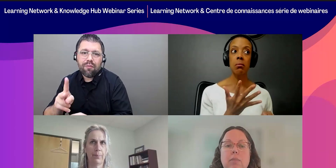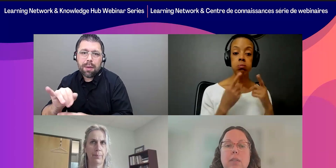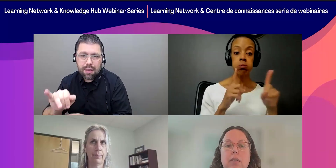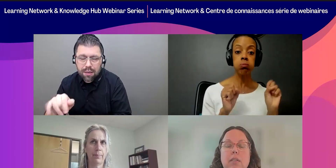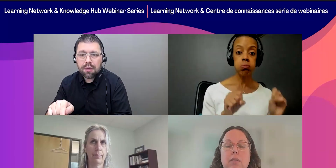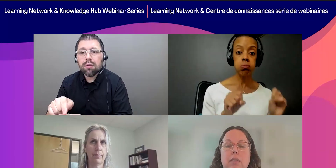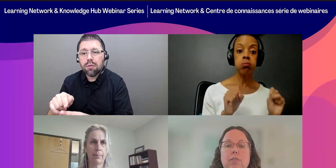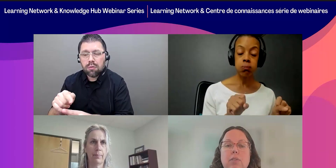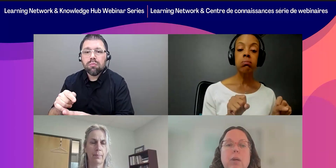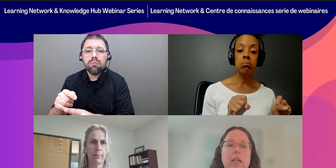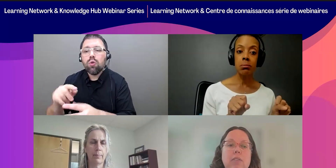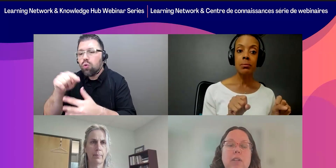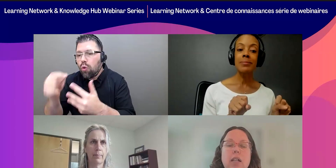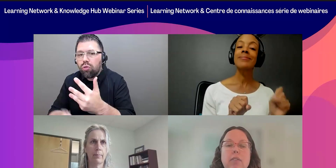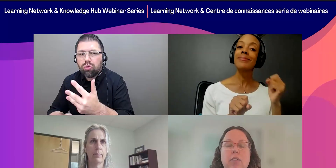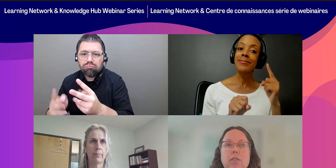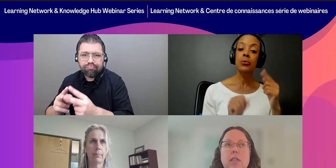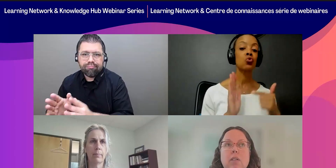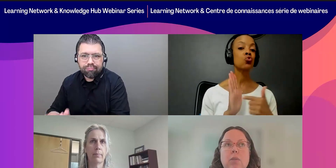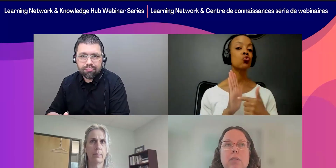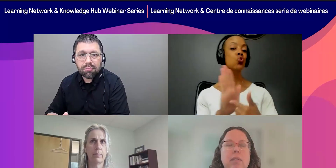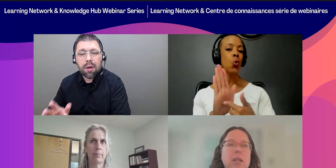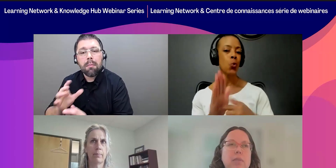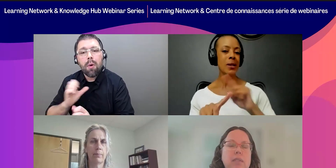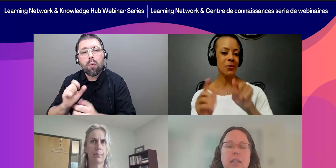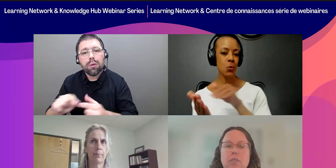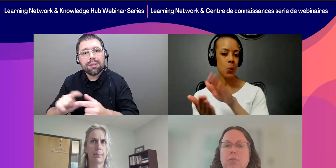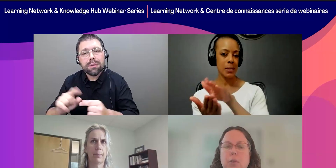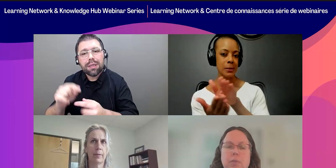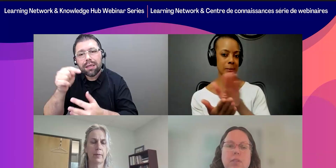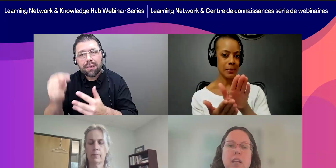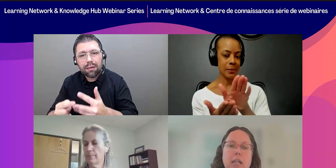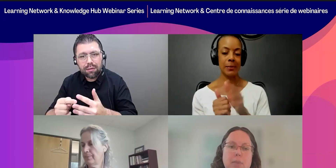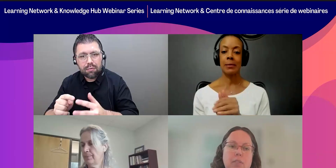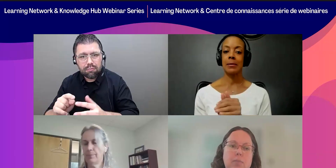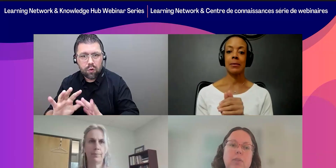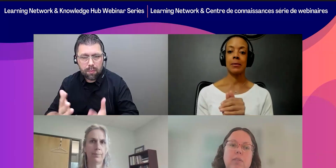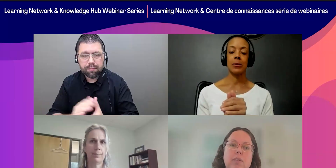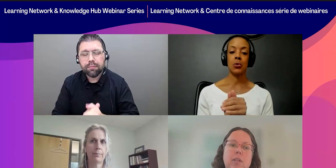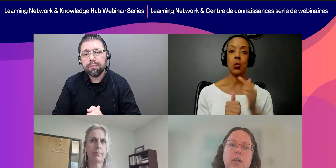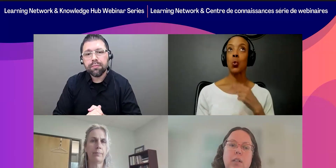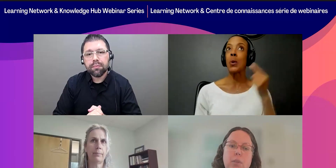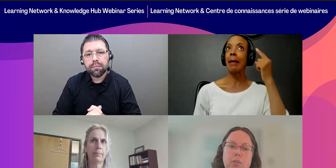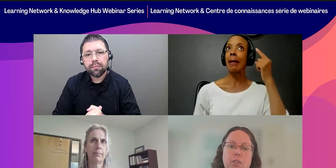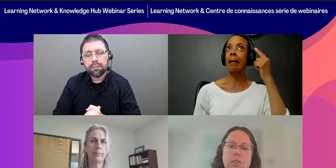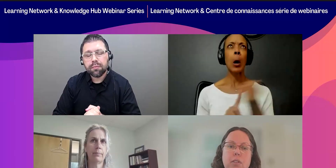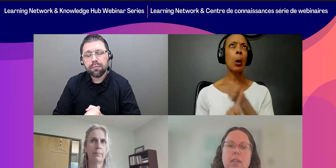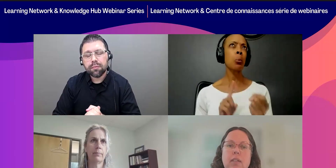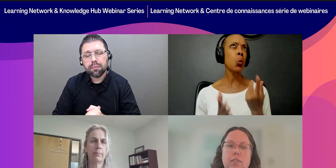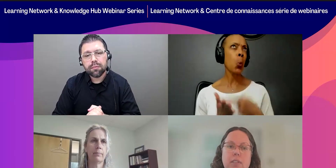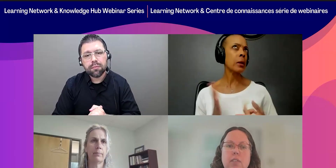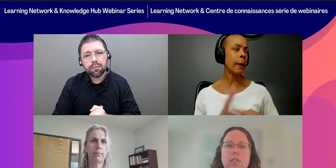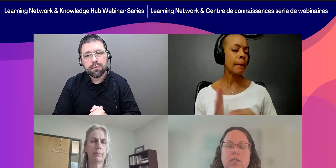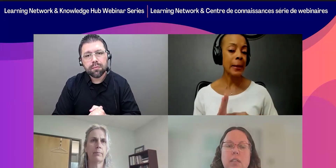be exhibited in different ways. Kind of those, what we sometimes think of forms or types of abuse. So